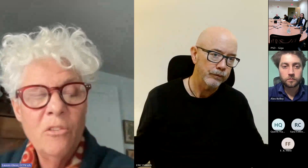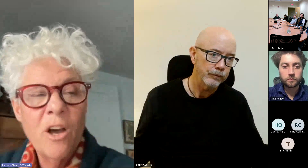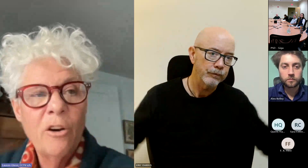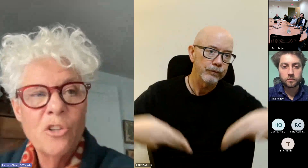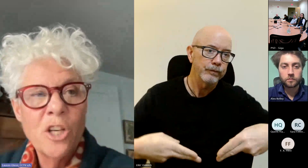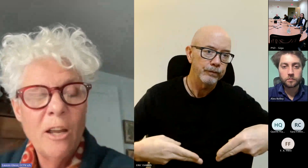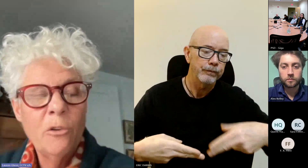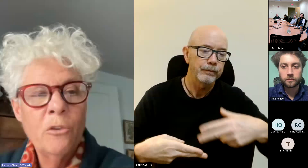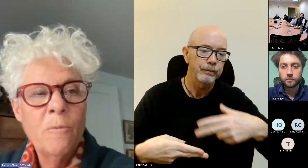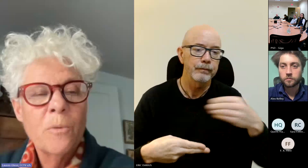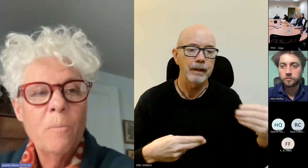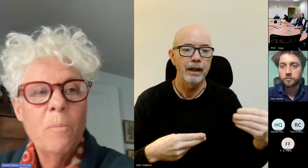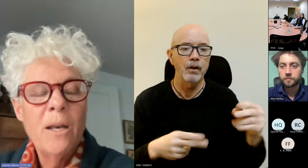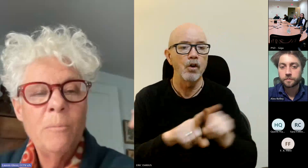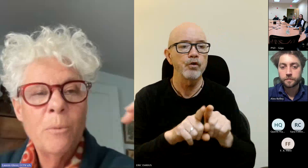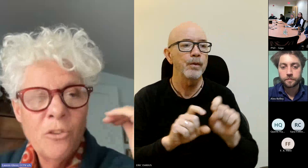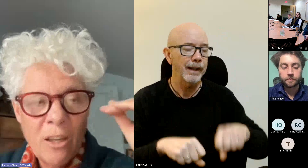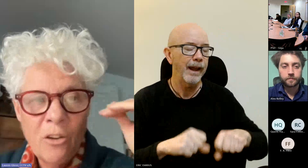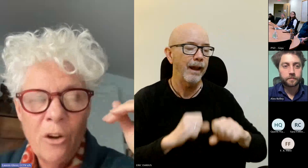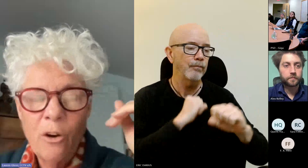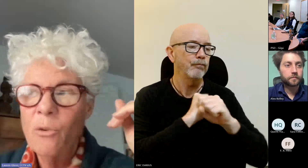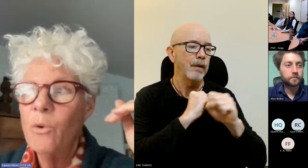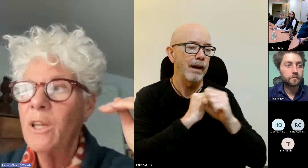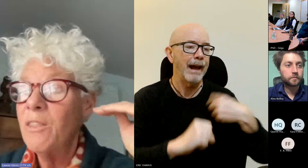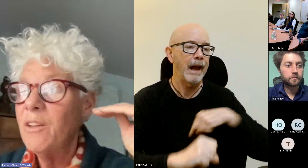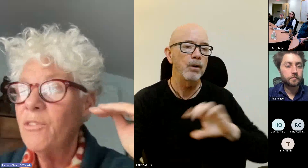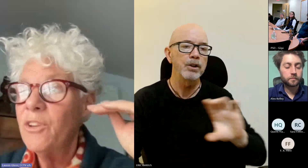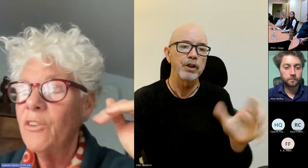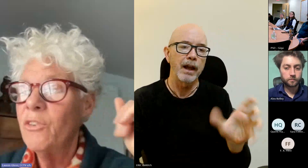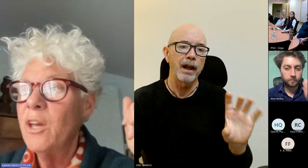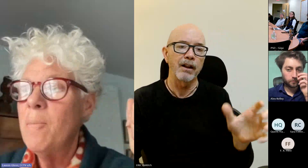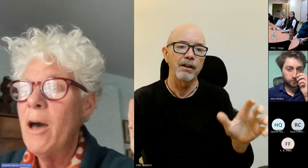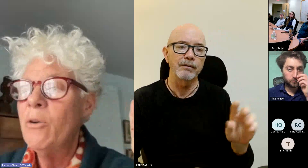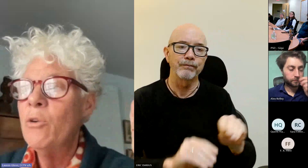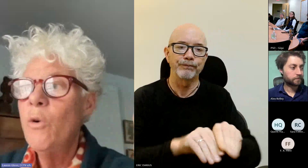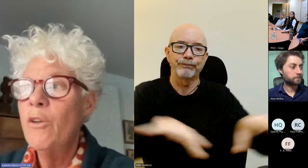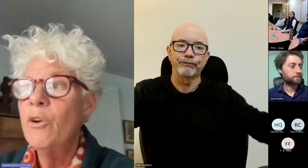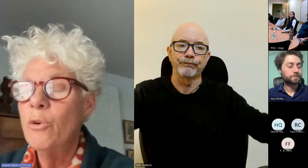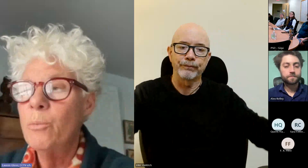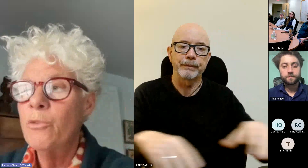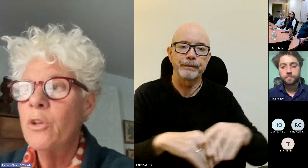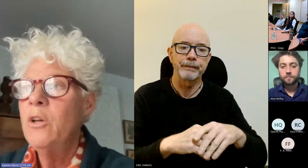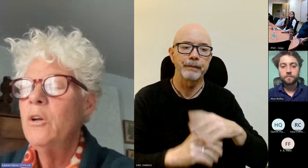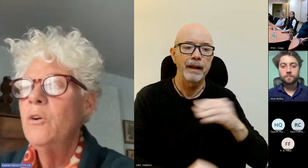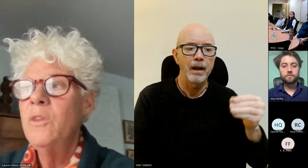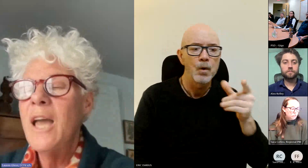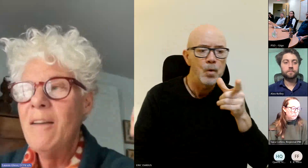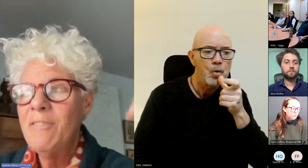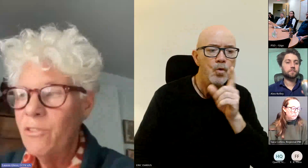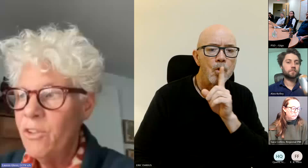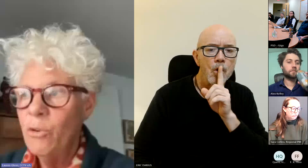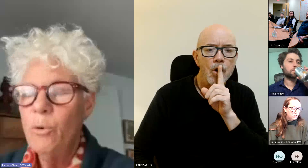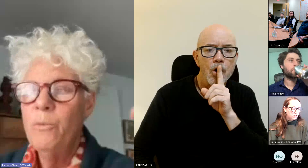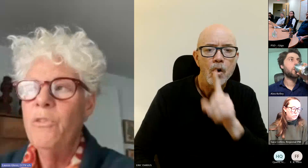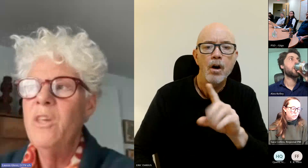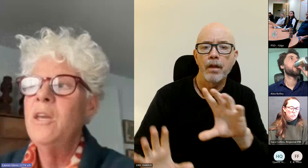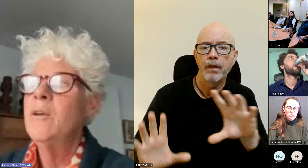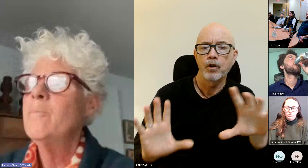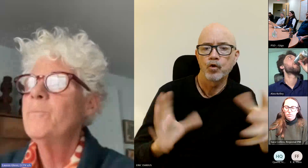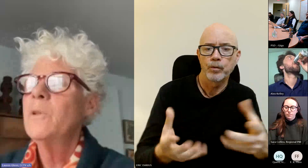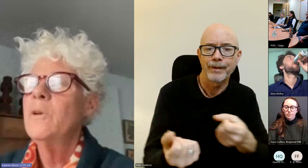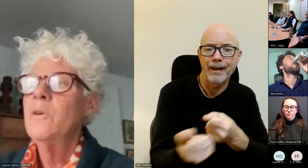broadcasting these on our channels. But in particular, to really think seriously about who are the groups, the advocacy